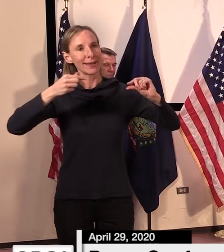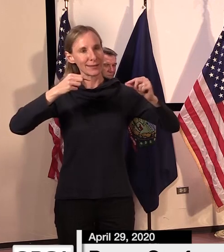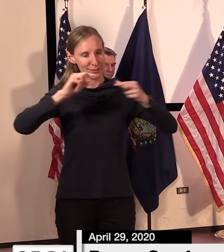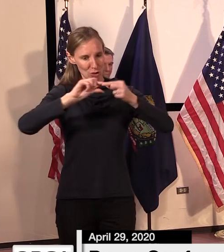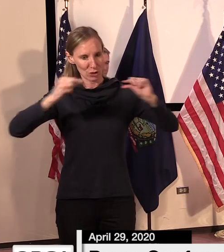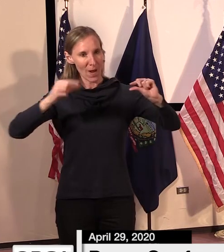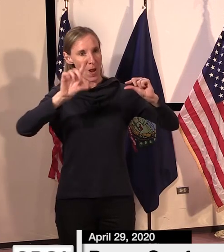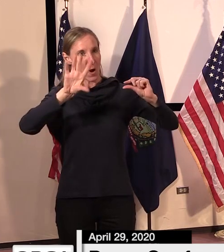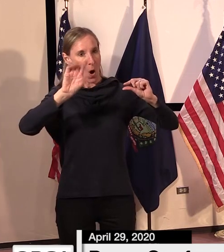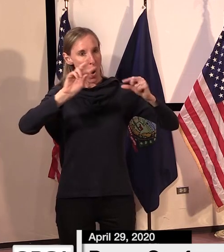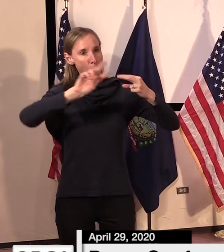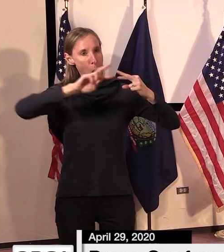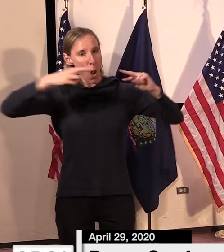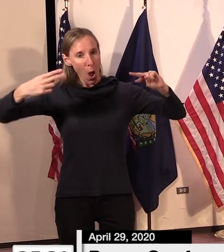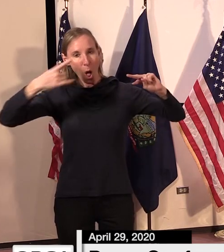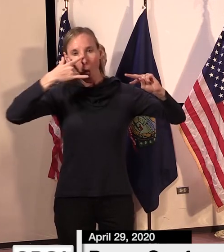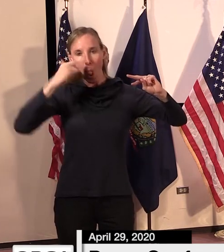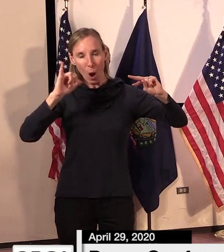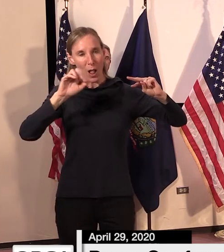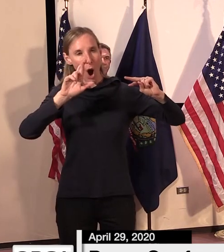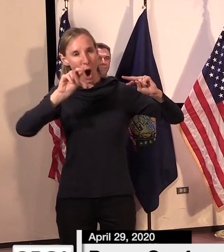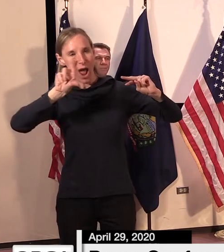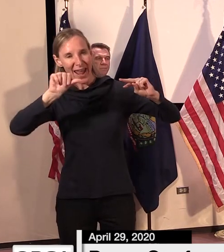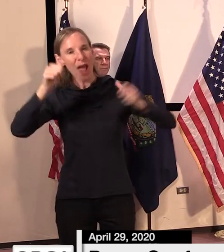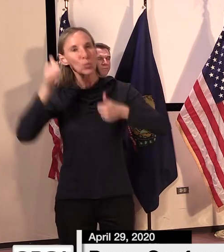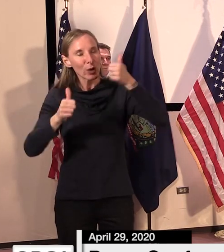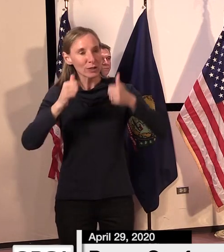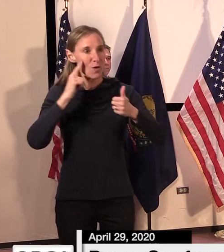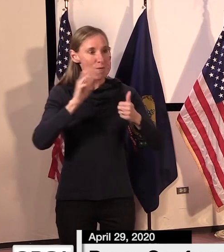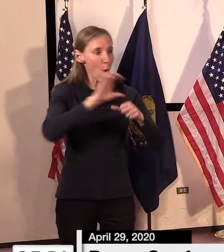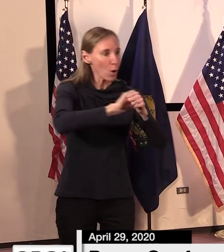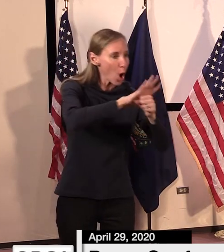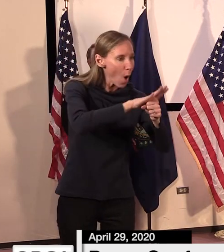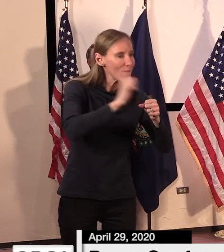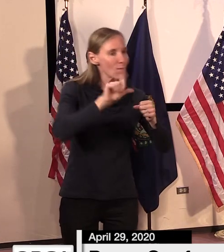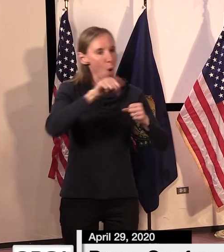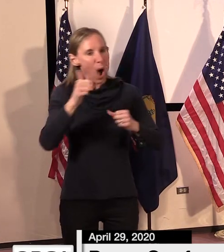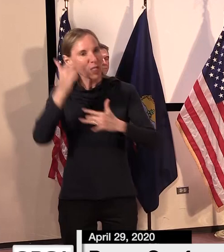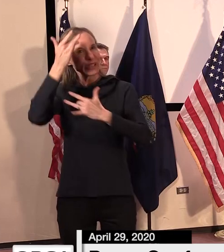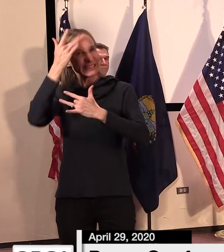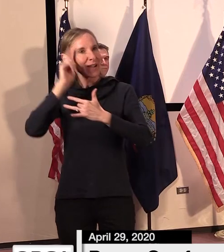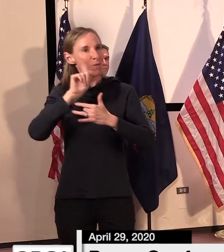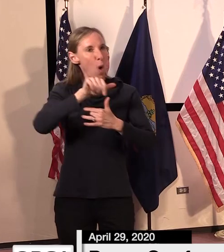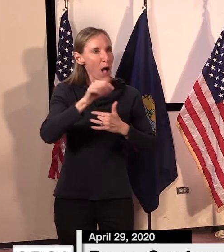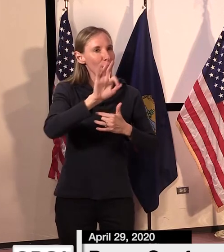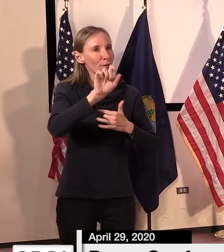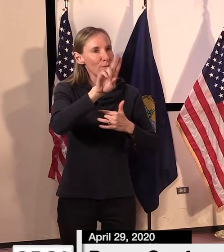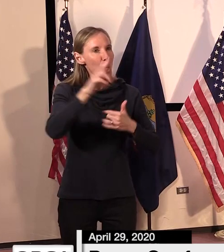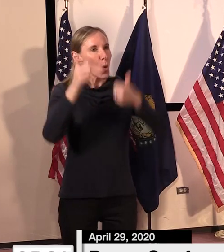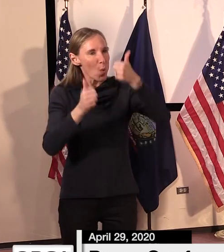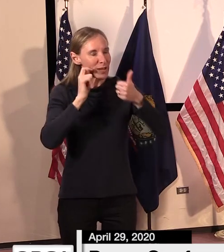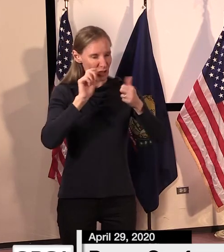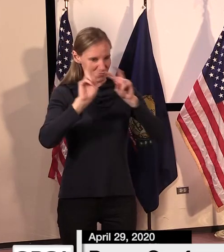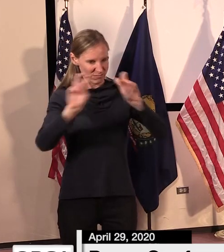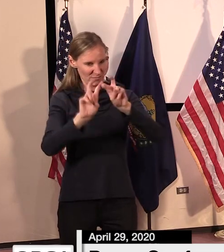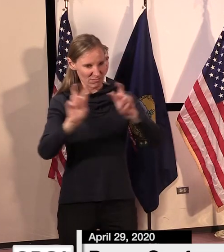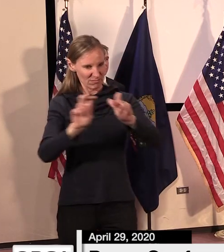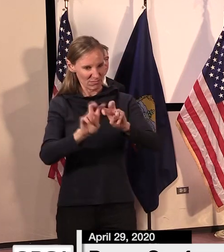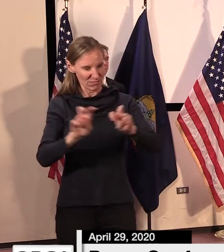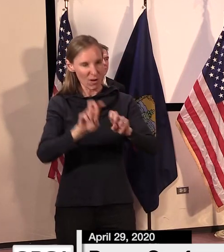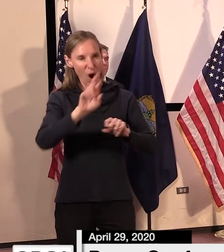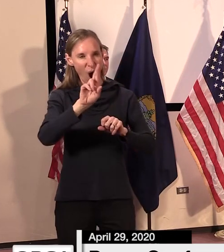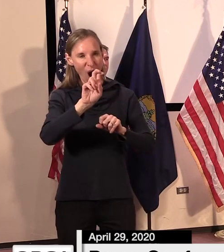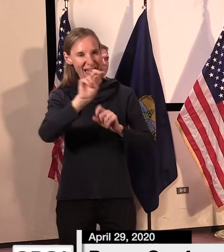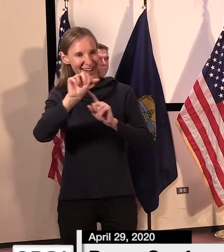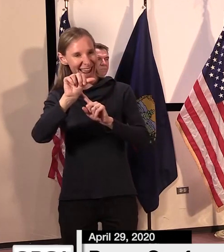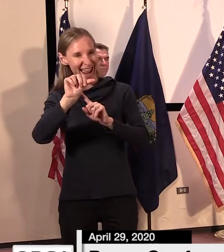need that set of reagents and chemicals as well. So it's a very sophisticated process, requires